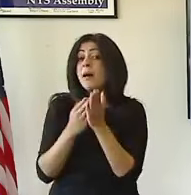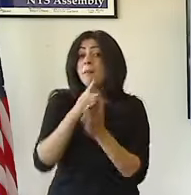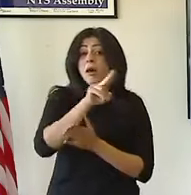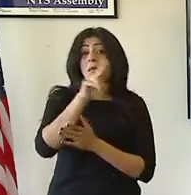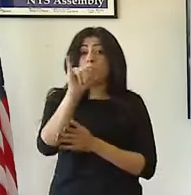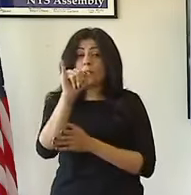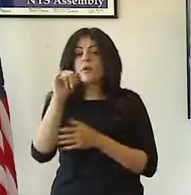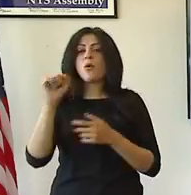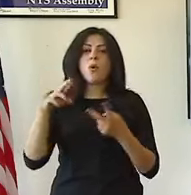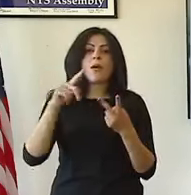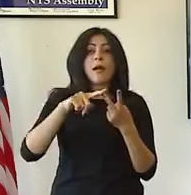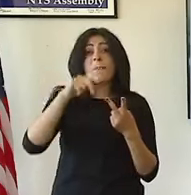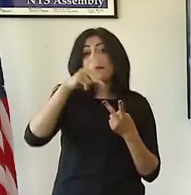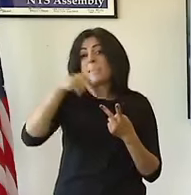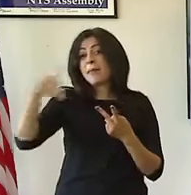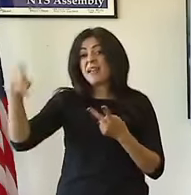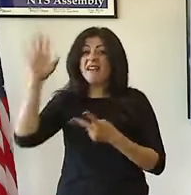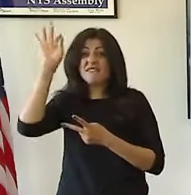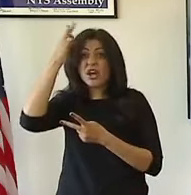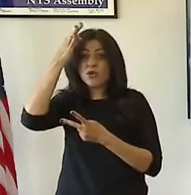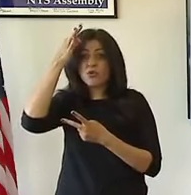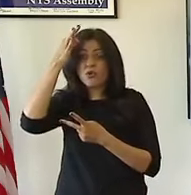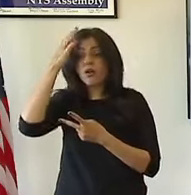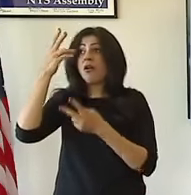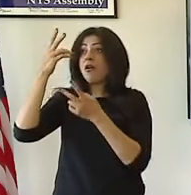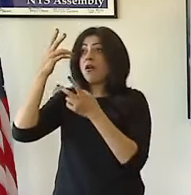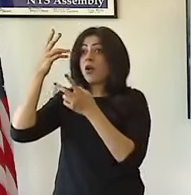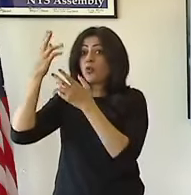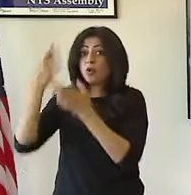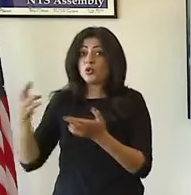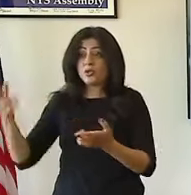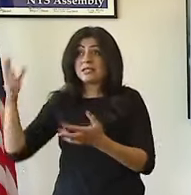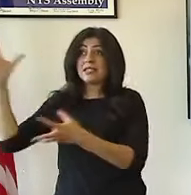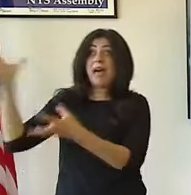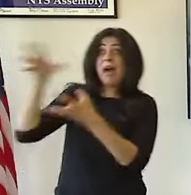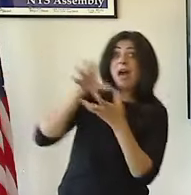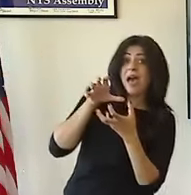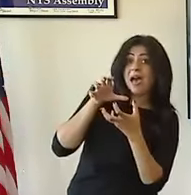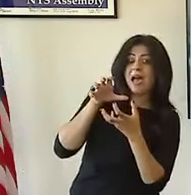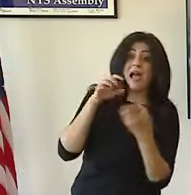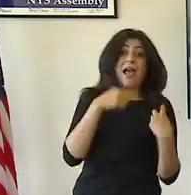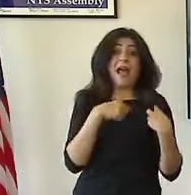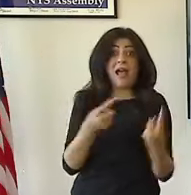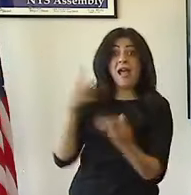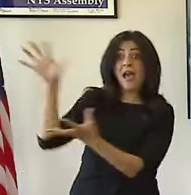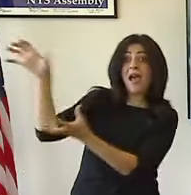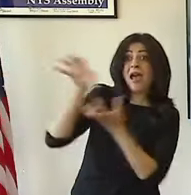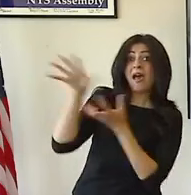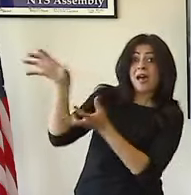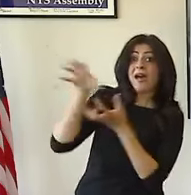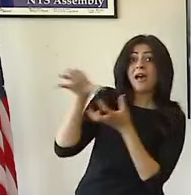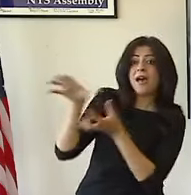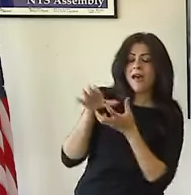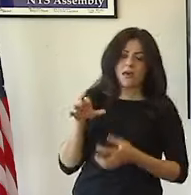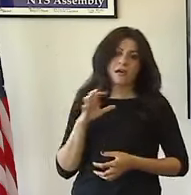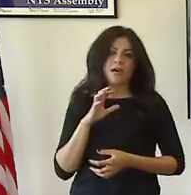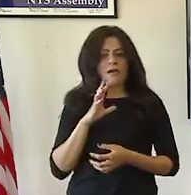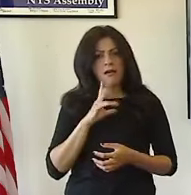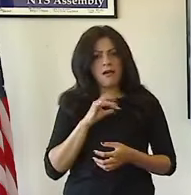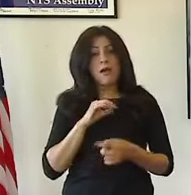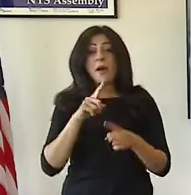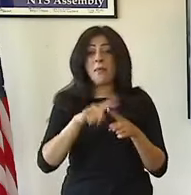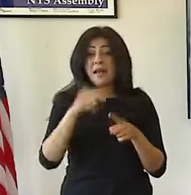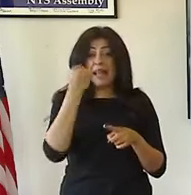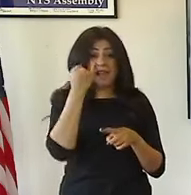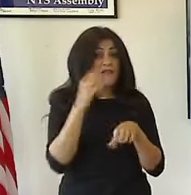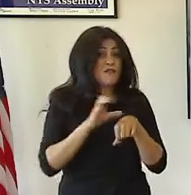or PPP or other federal resources. So if you've gotten access to the federal Paycheck Protection Program, or you